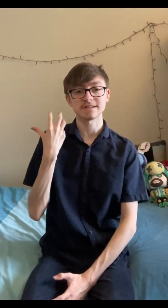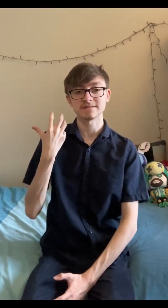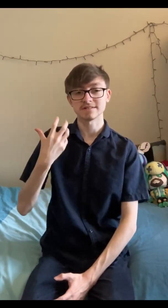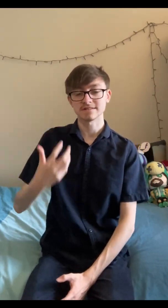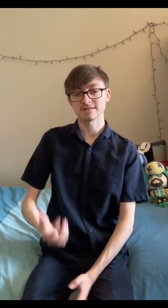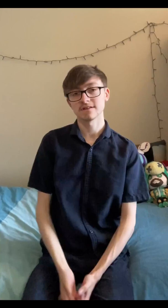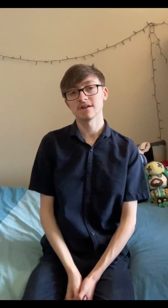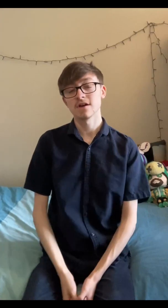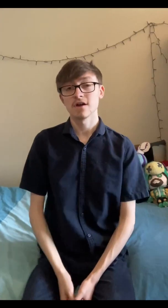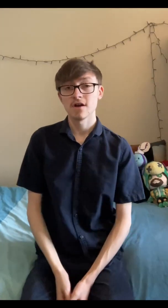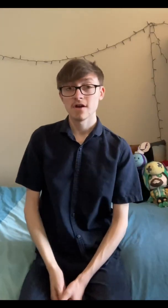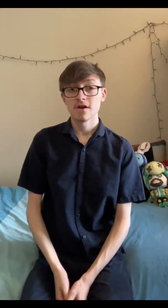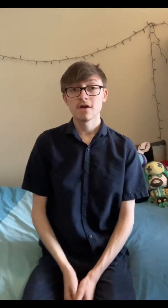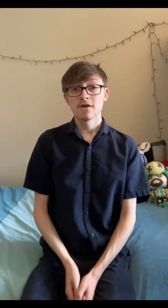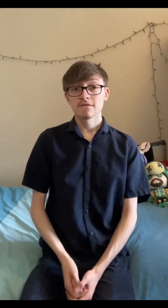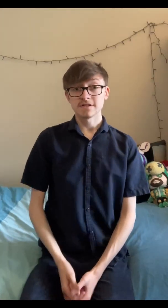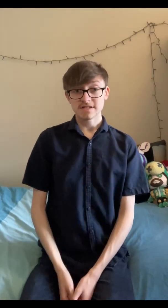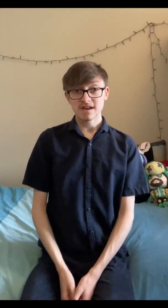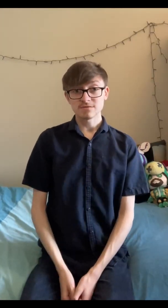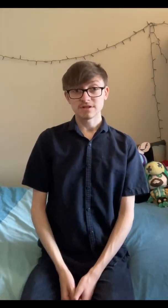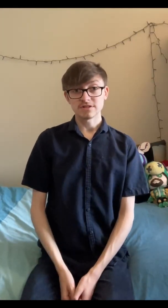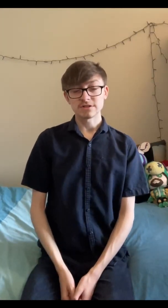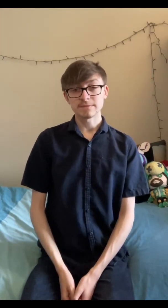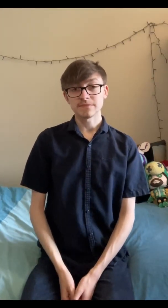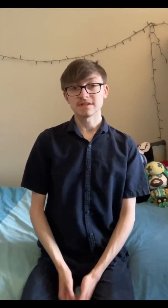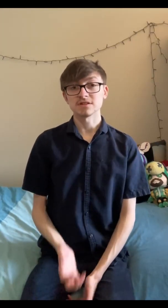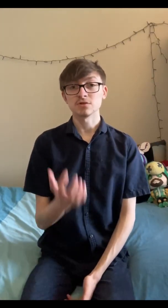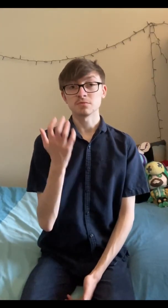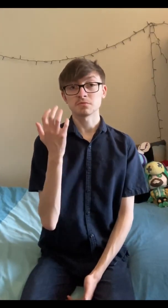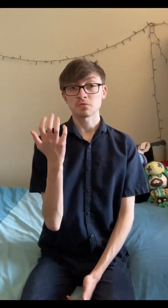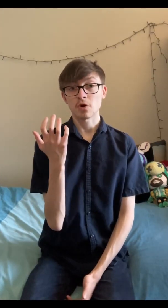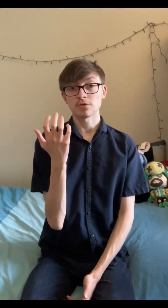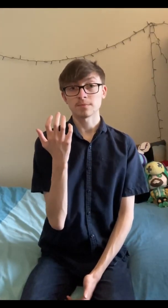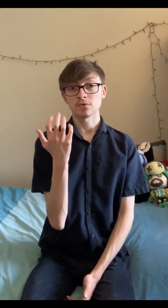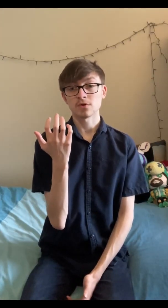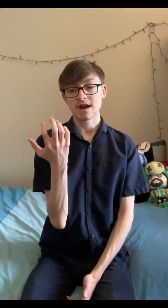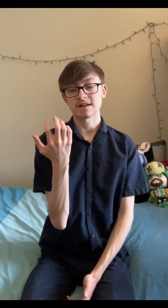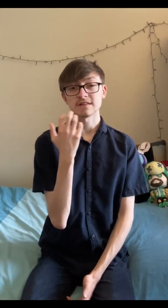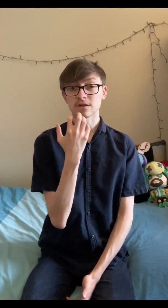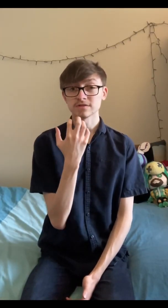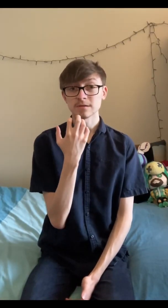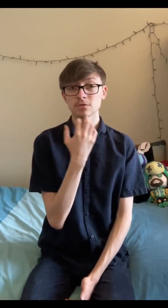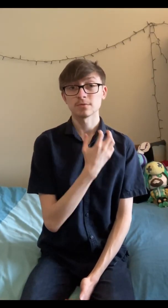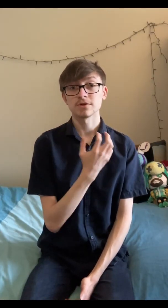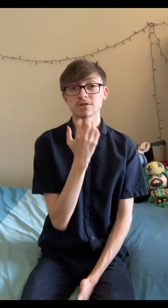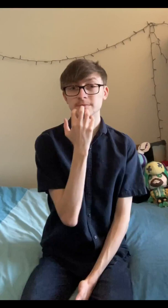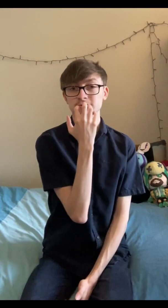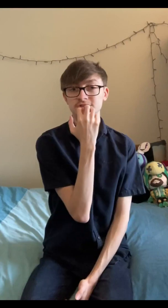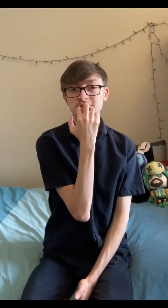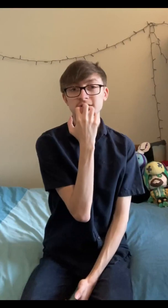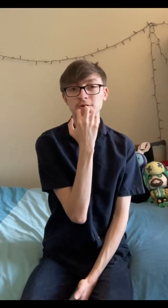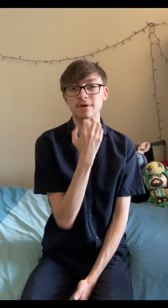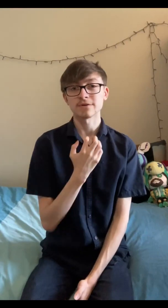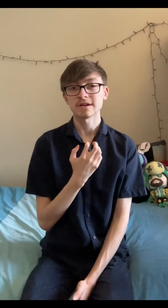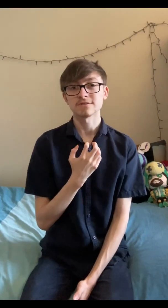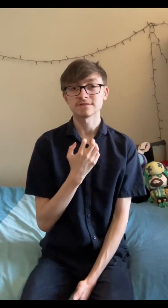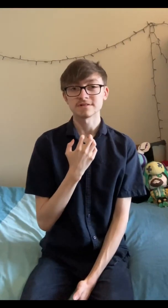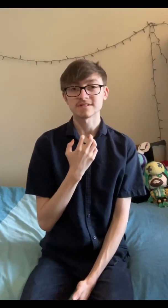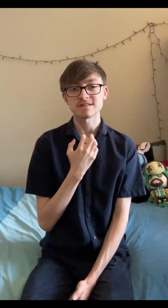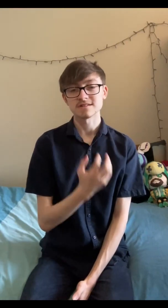irritated. For scared, what you do is that you hold up your hand in that same claw motion up to your chin like you're biting your nails instead.